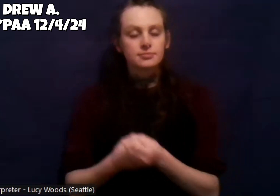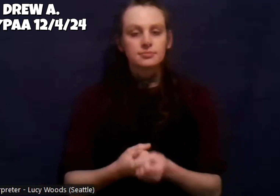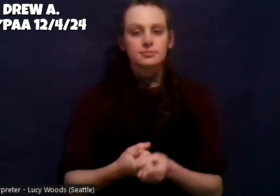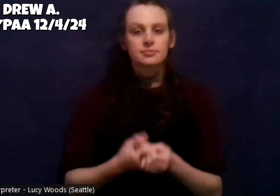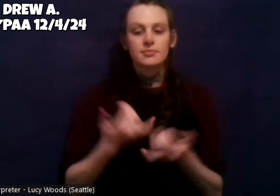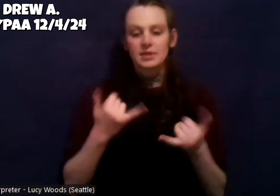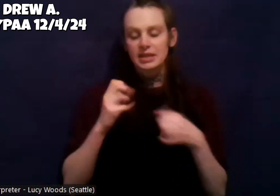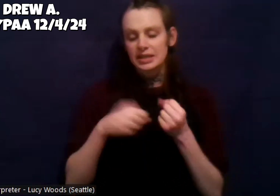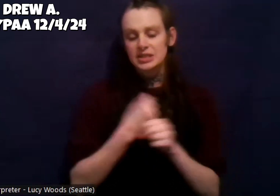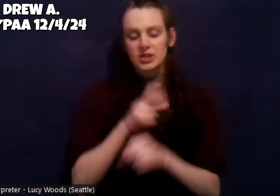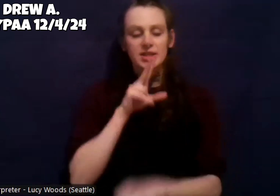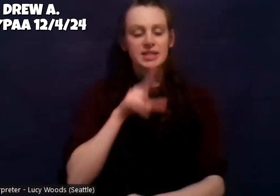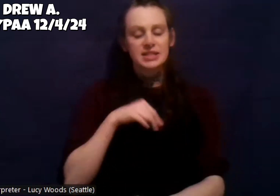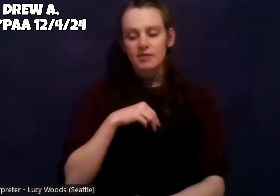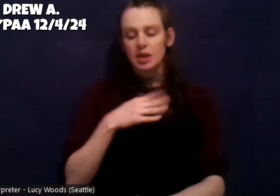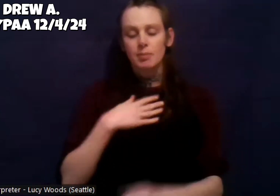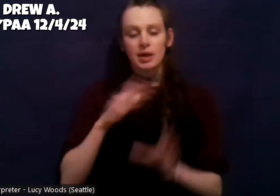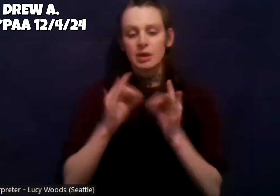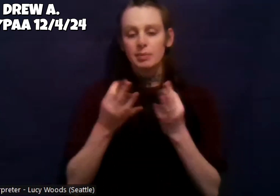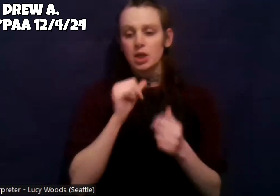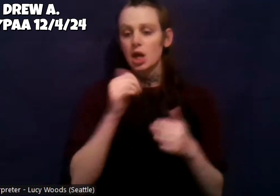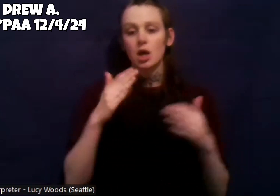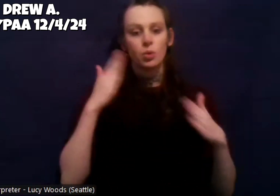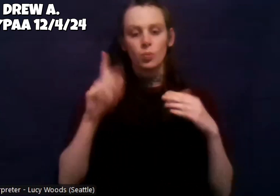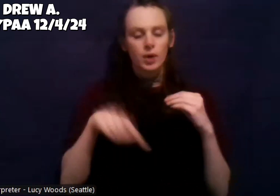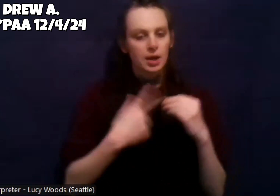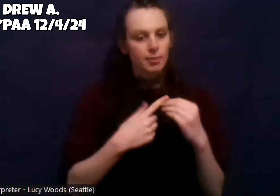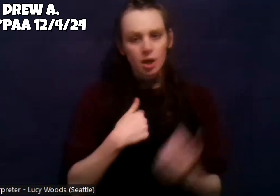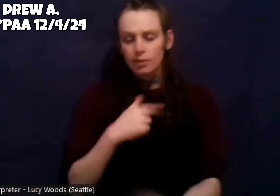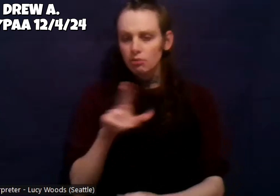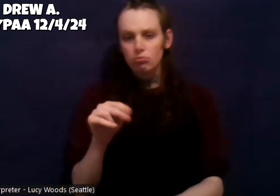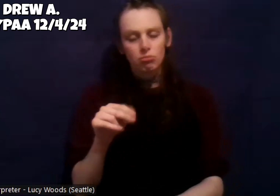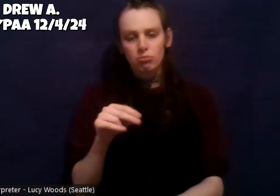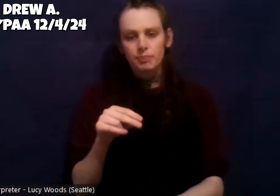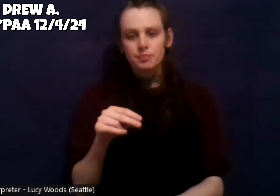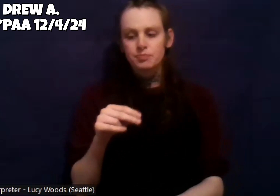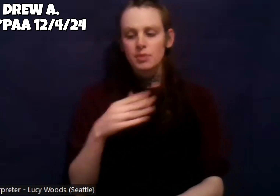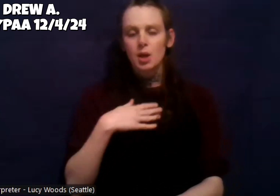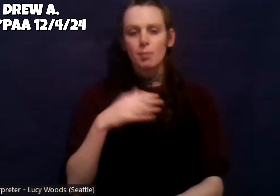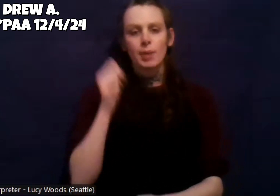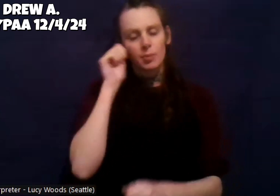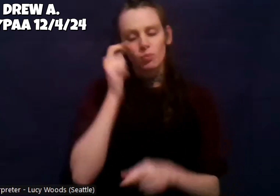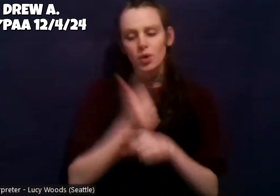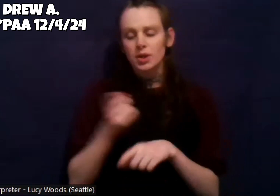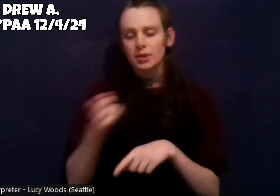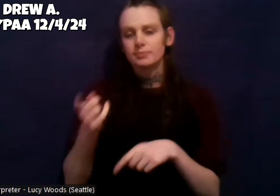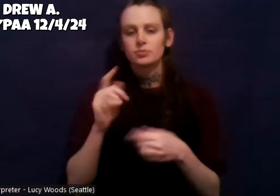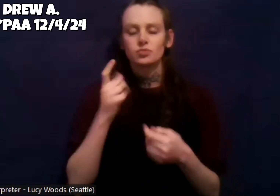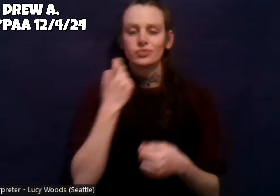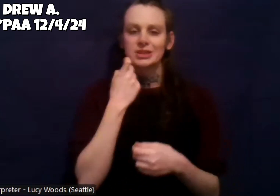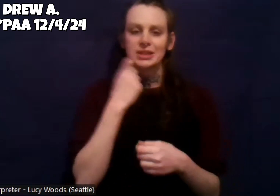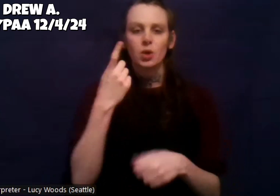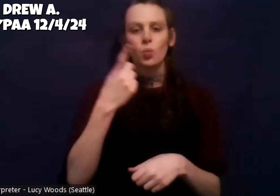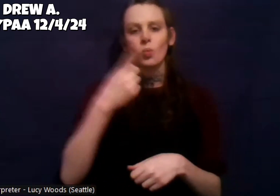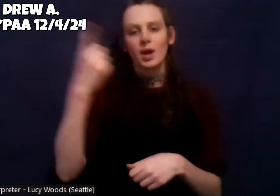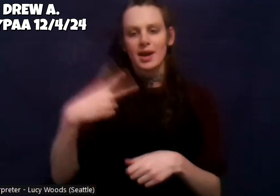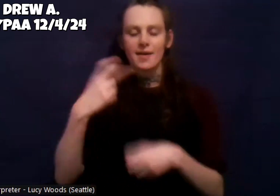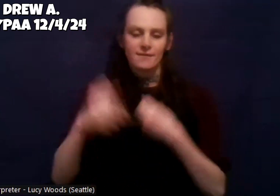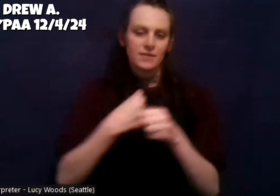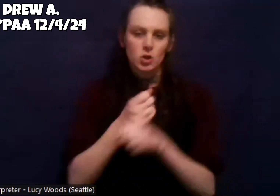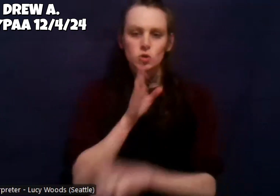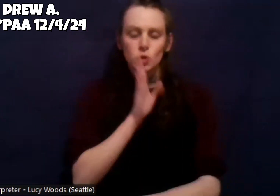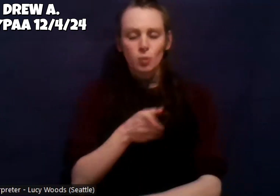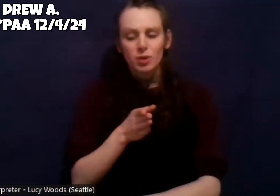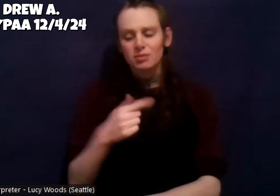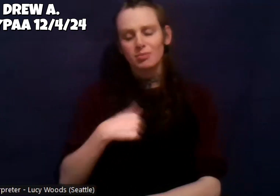worried about me. They weren't worried about my brother who just got a year and a half sobriety, and I'm so proud of him. And we get to show like